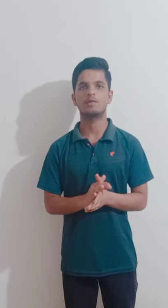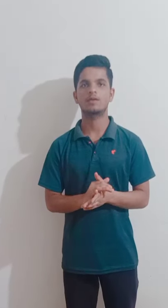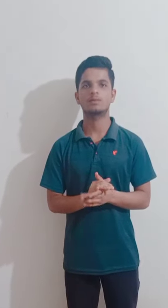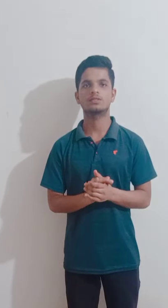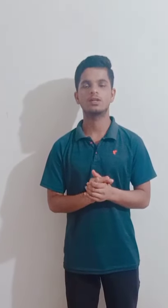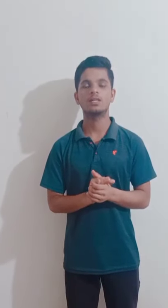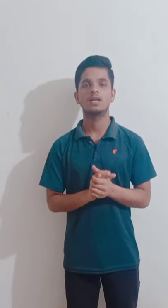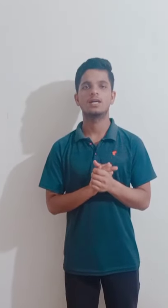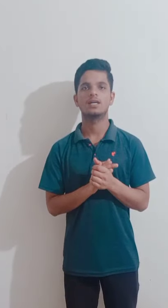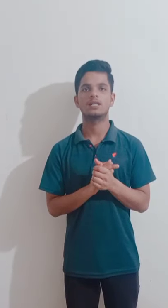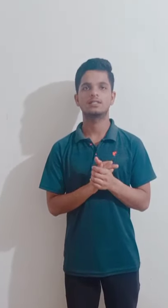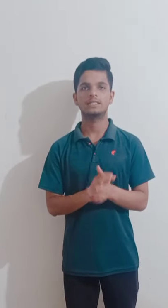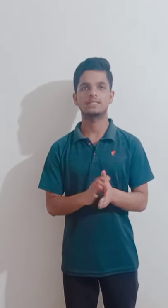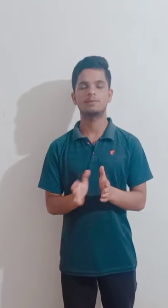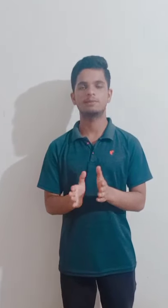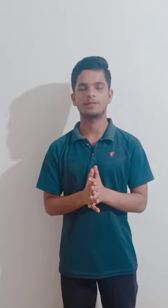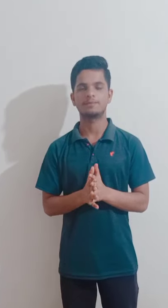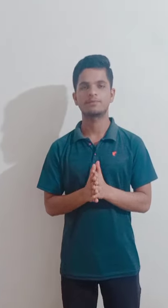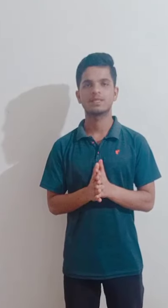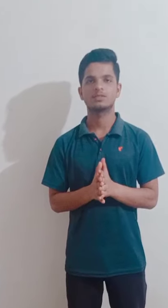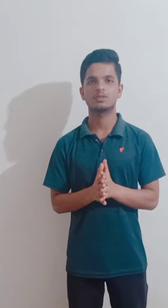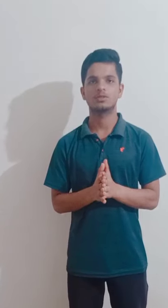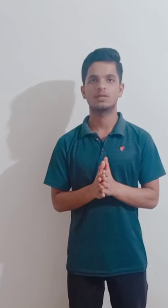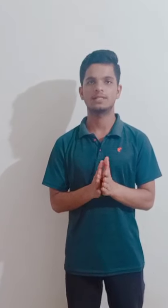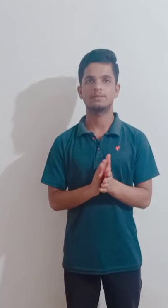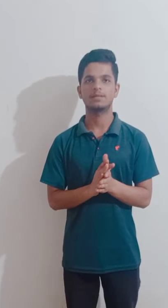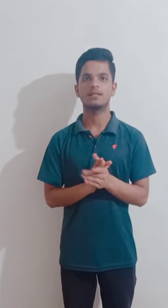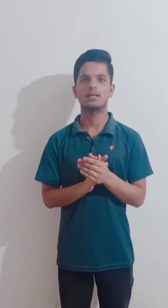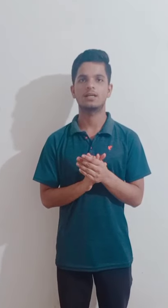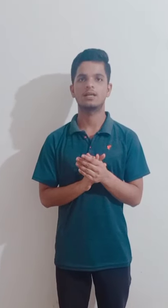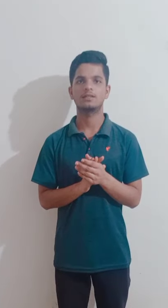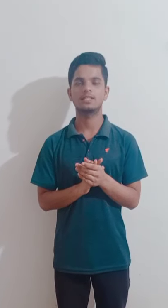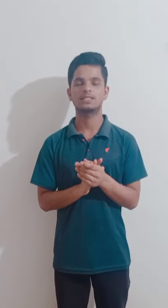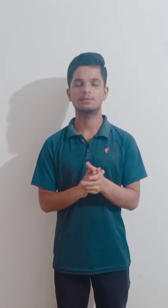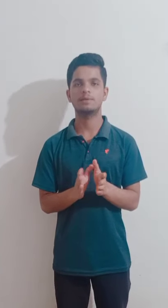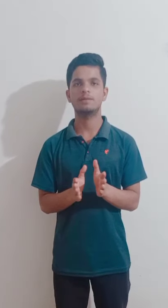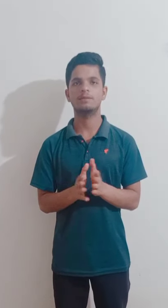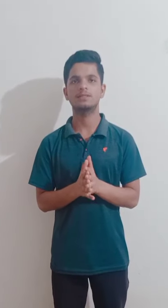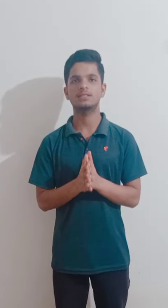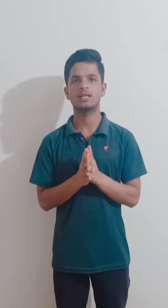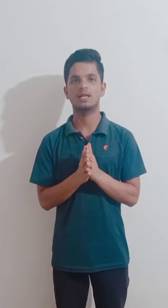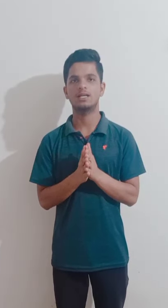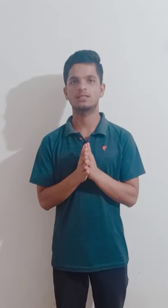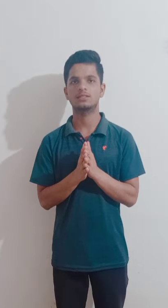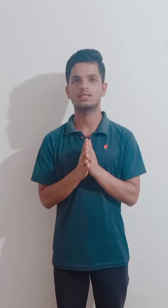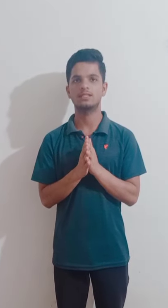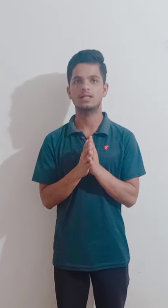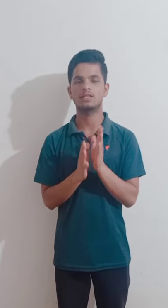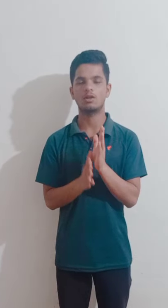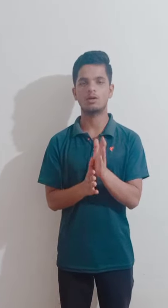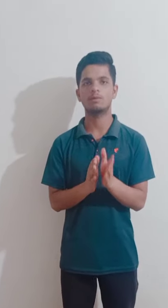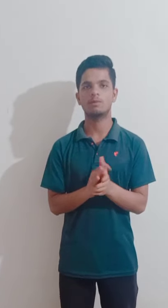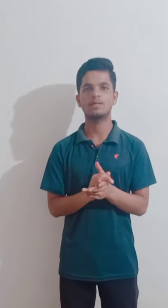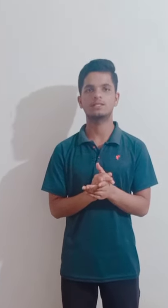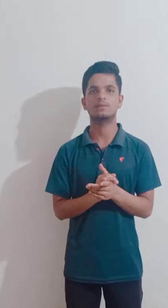is on SCP memory. So let's begin. SCP memory means the long form of SCP memory is